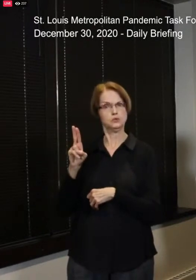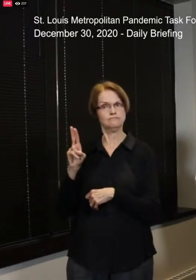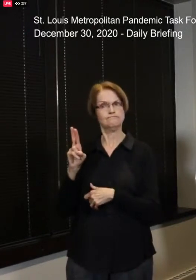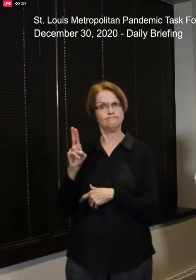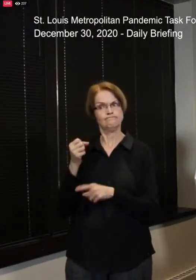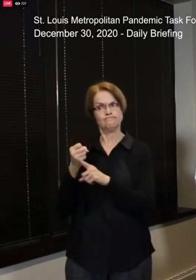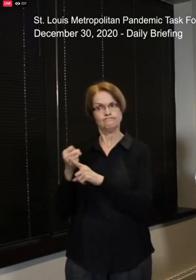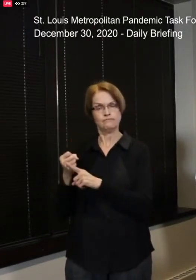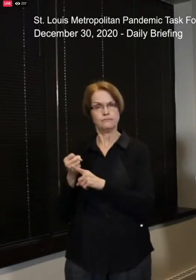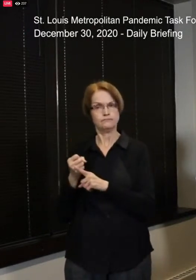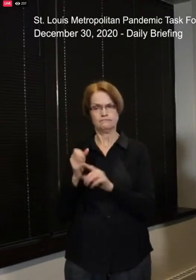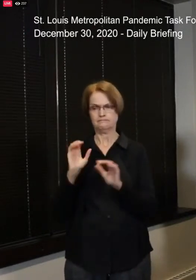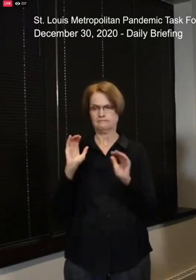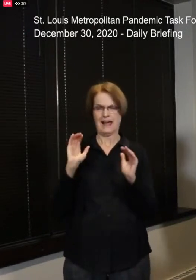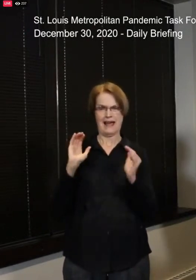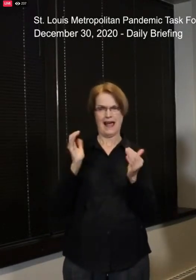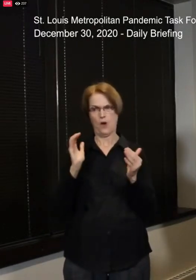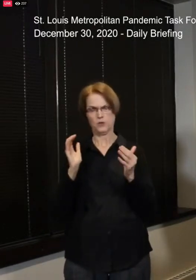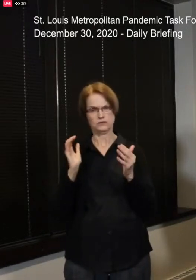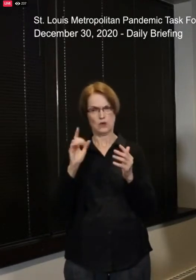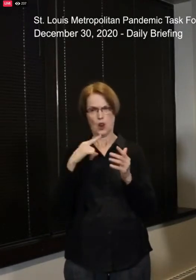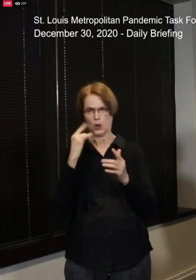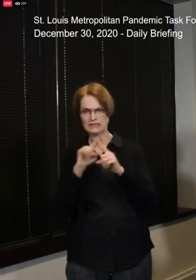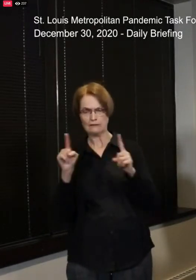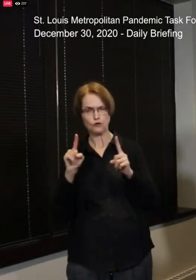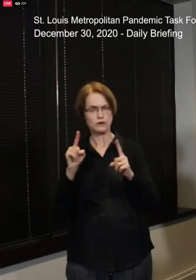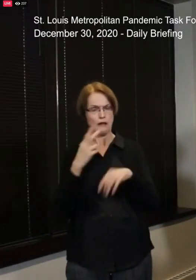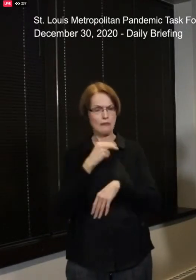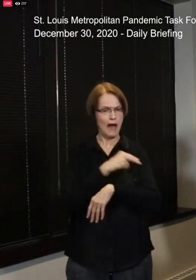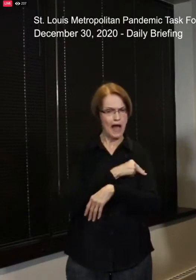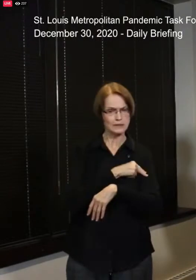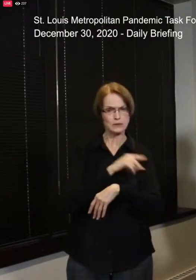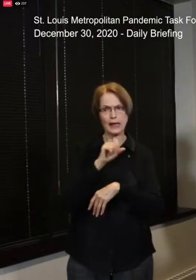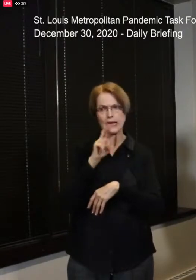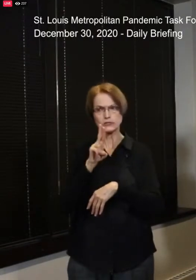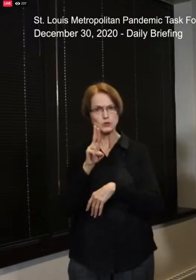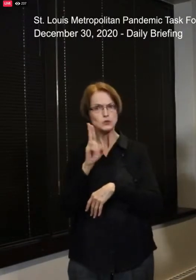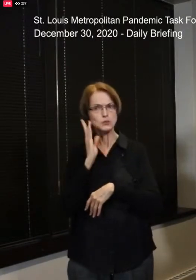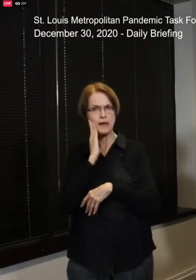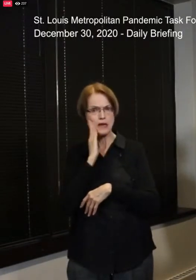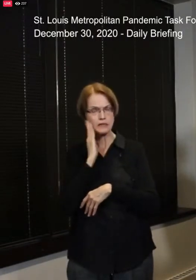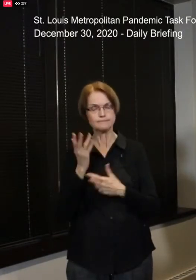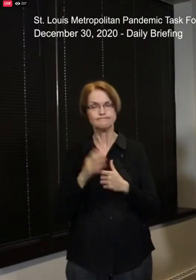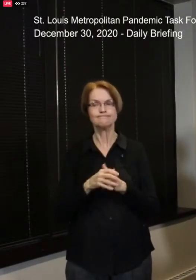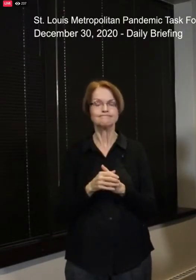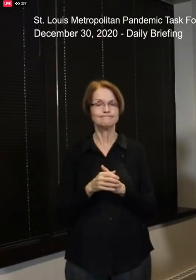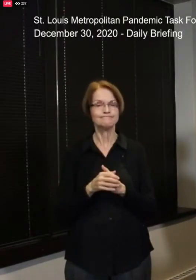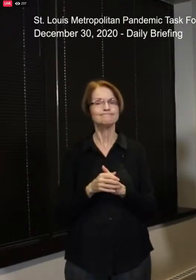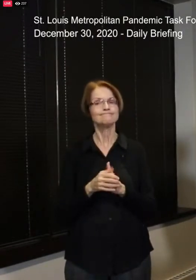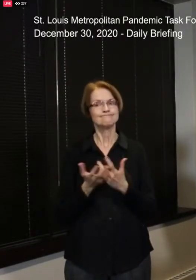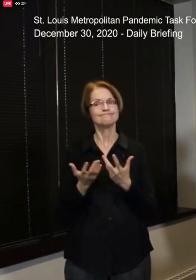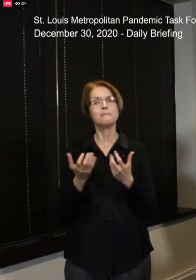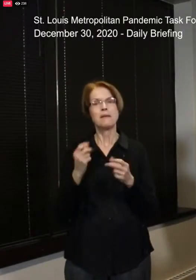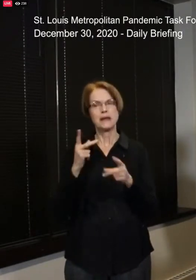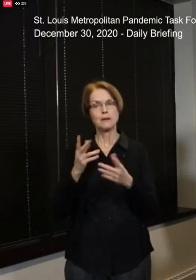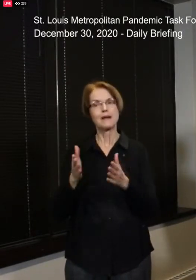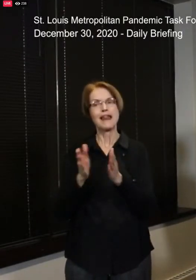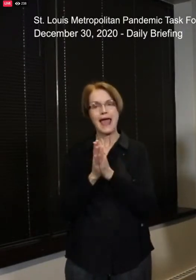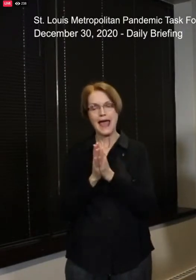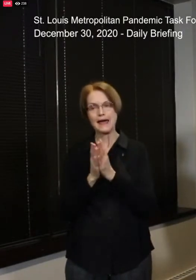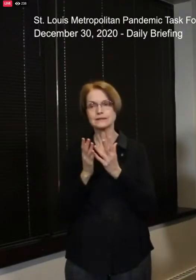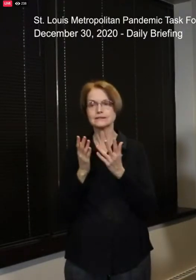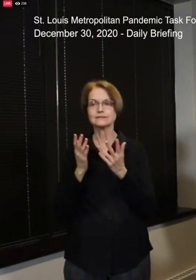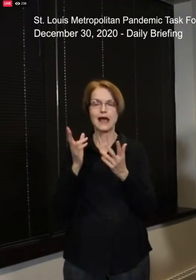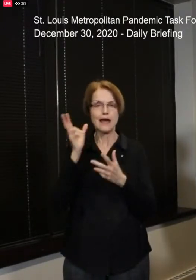standpoint? Yeah, that's a good question, and it's one that we get fairly frequently. At least we've heard people